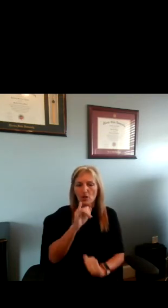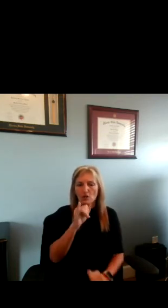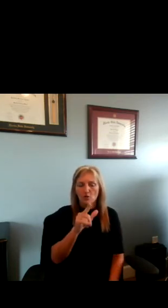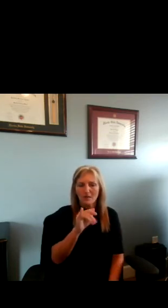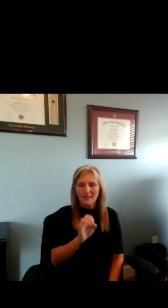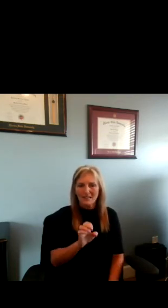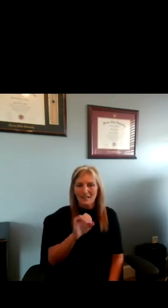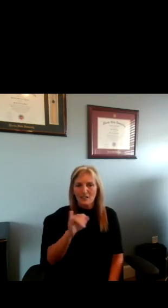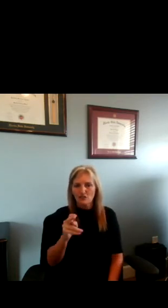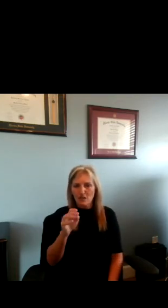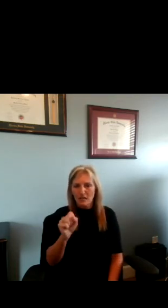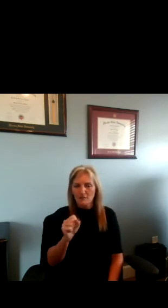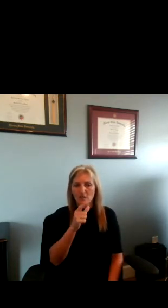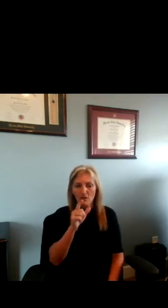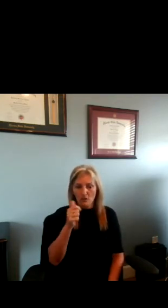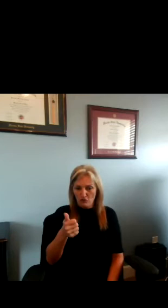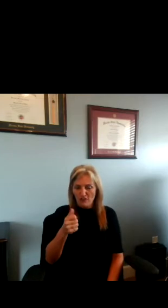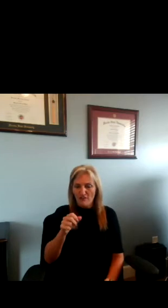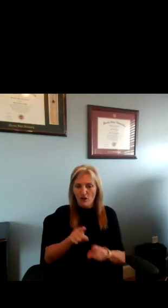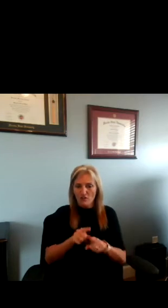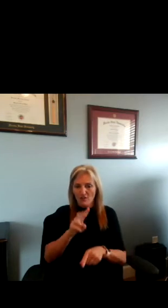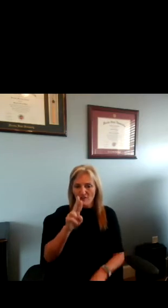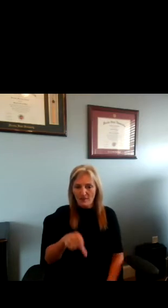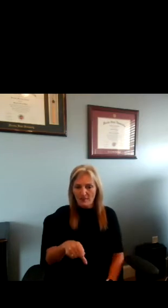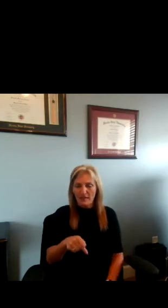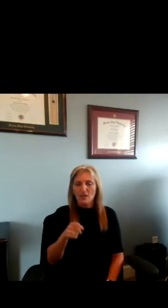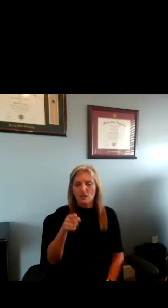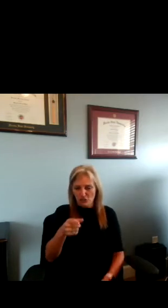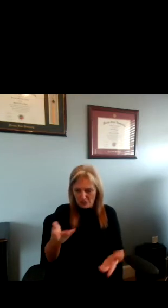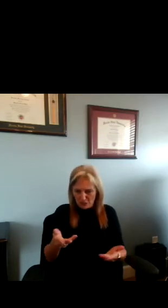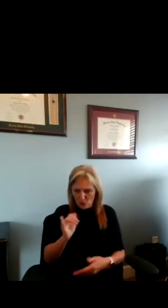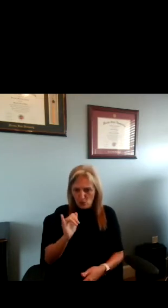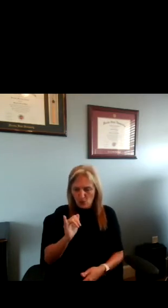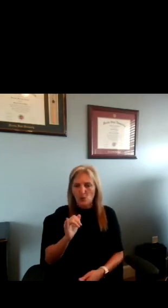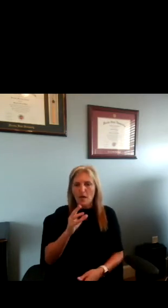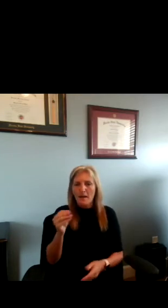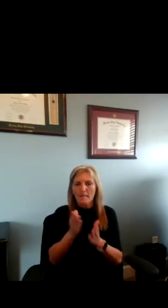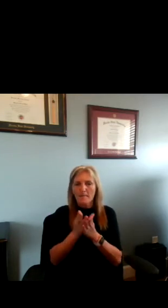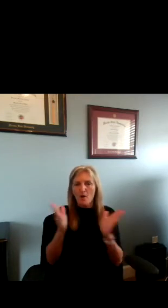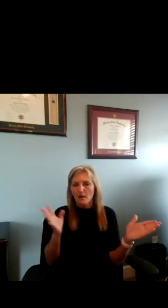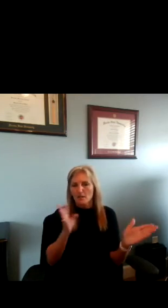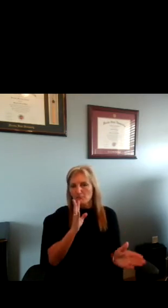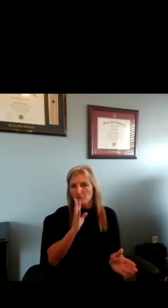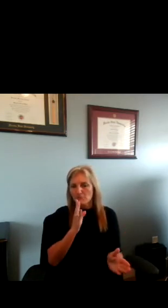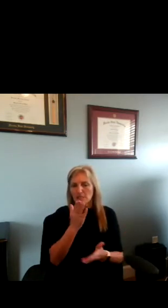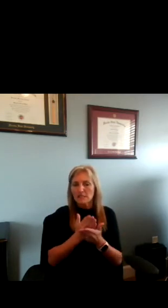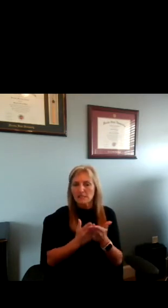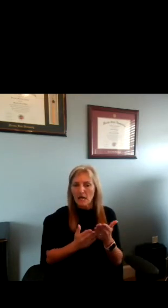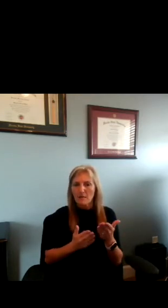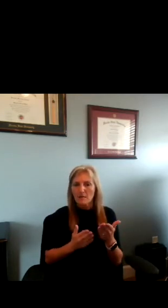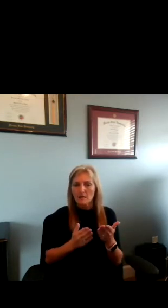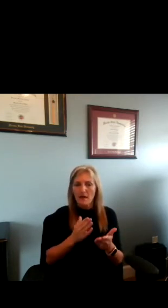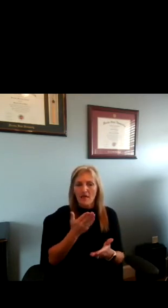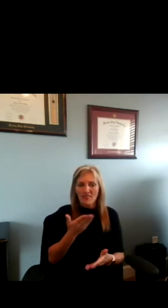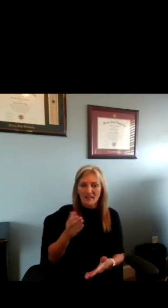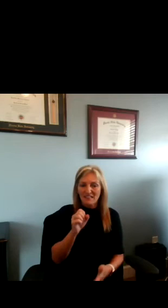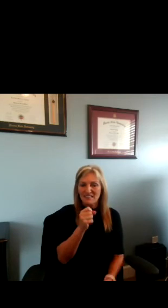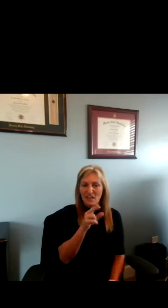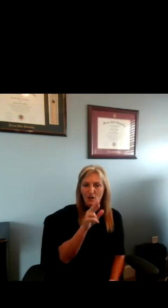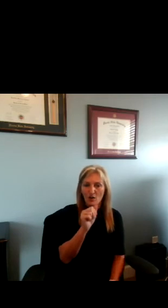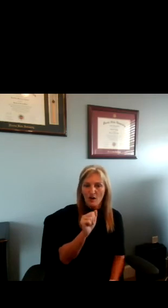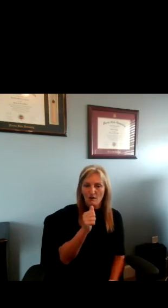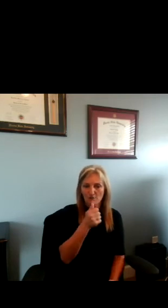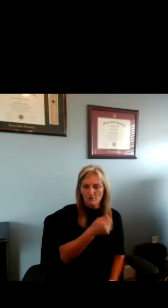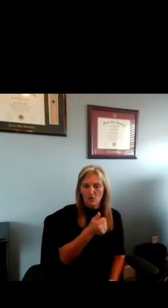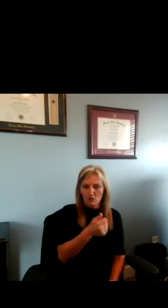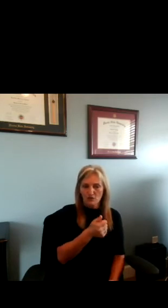Vice President of Criminal Justice, who is also joining us. And broadly speaking, some of this Sarah talked about, we are